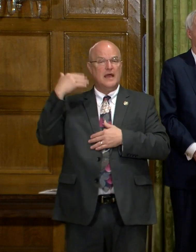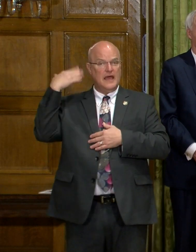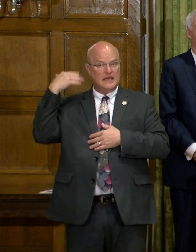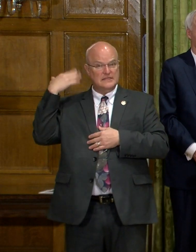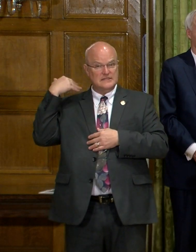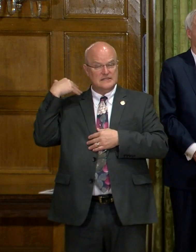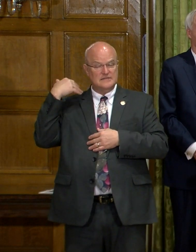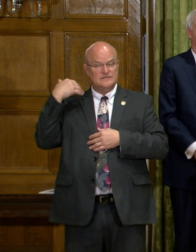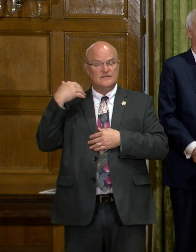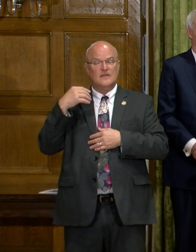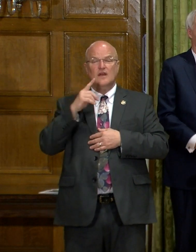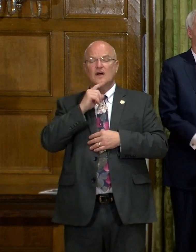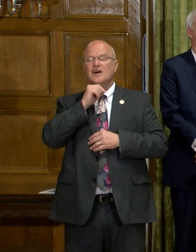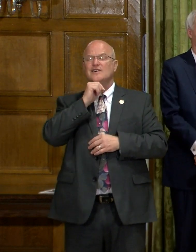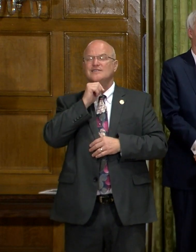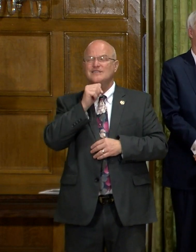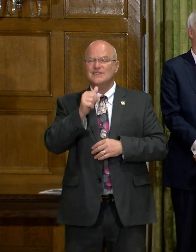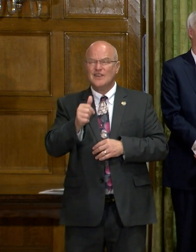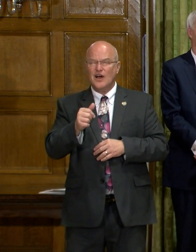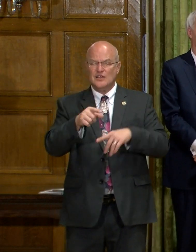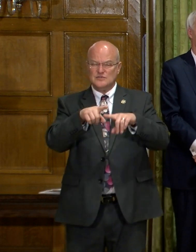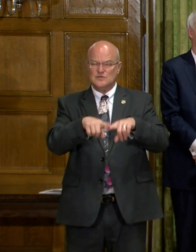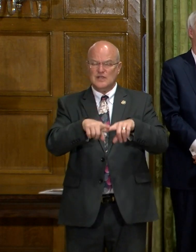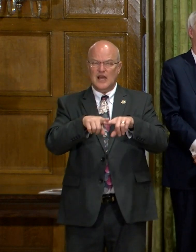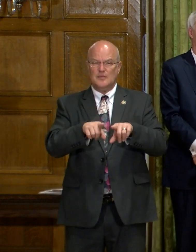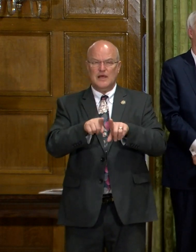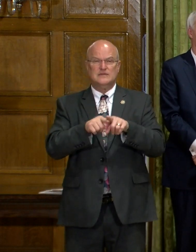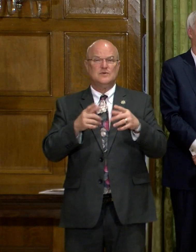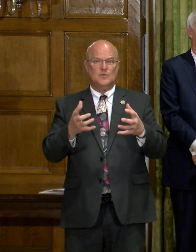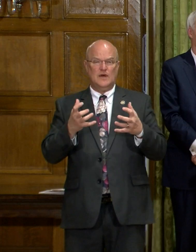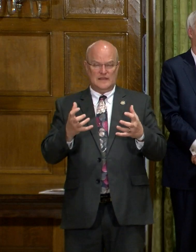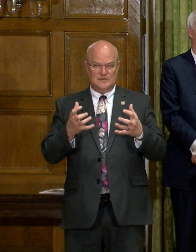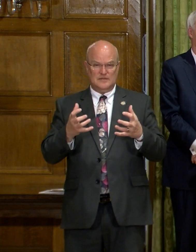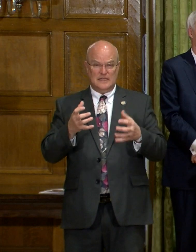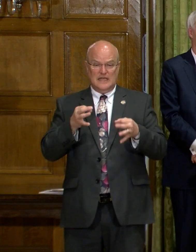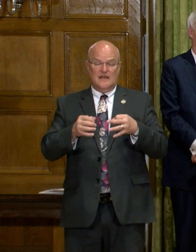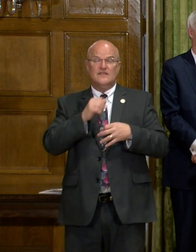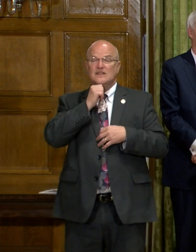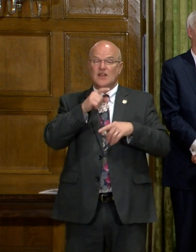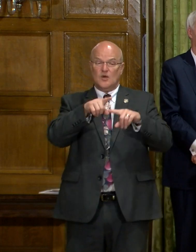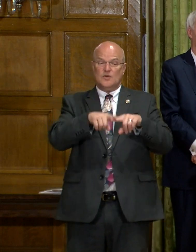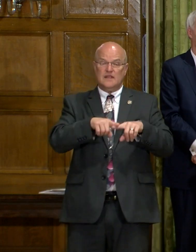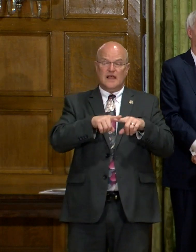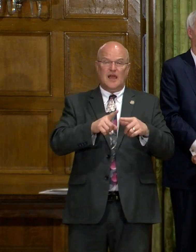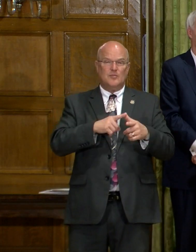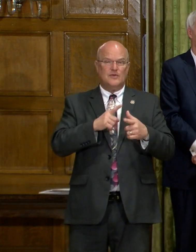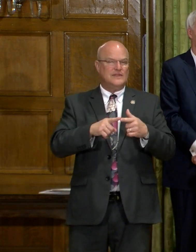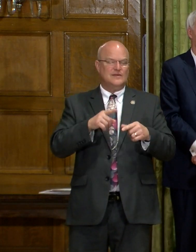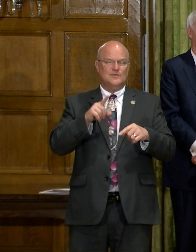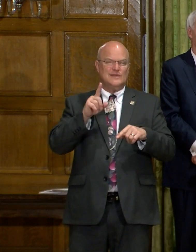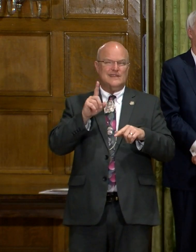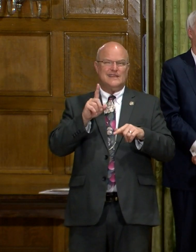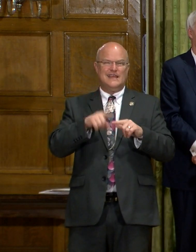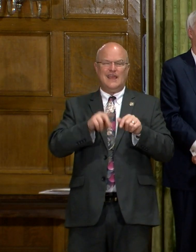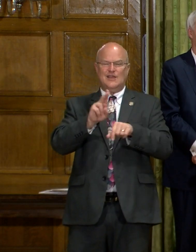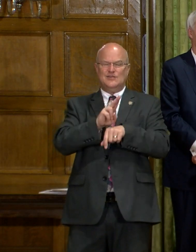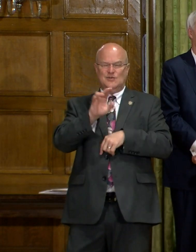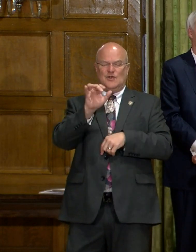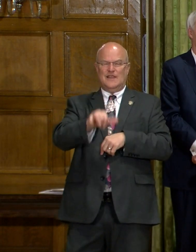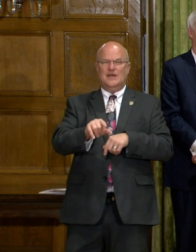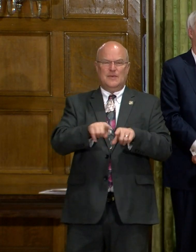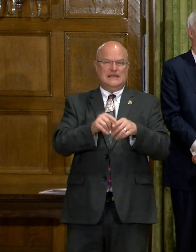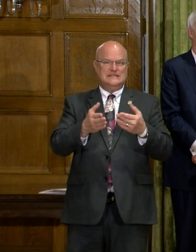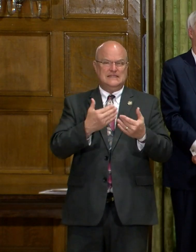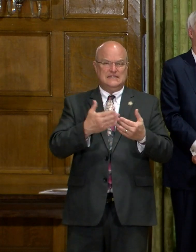past, are not as reliable as we want them to be. And if they're not reliable, then we can't use them